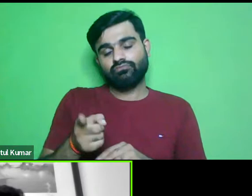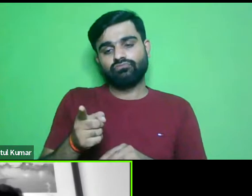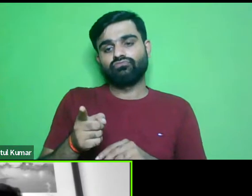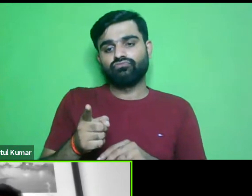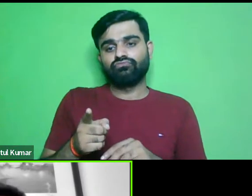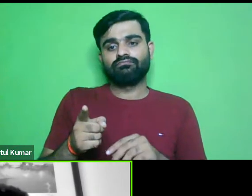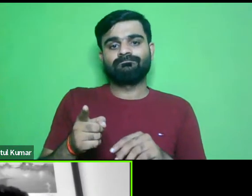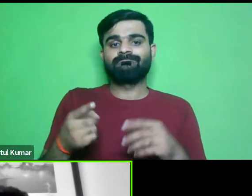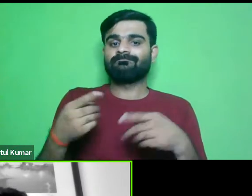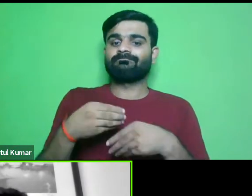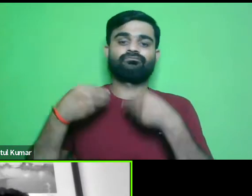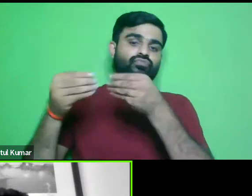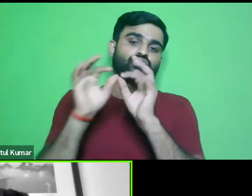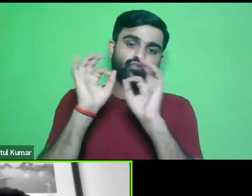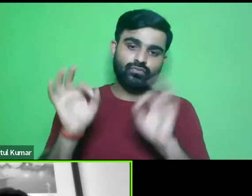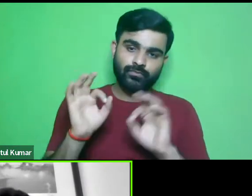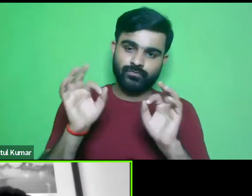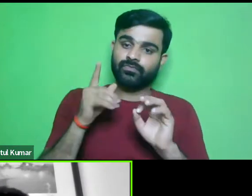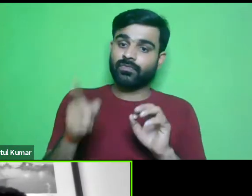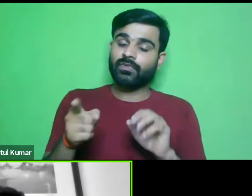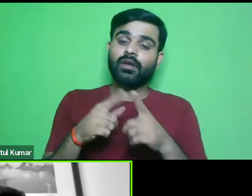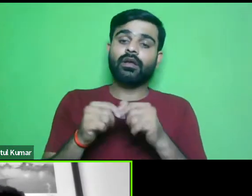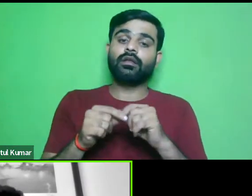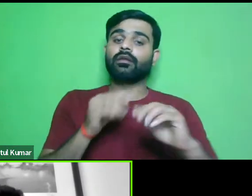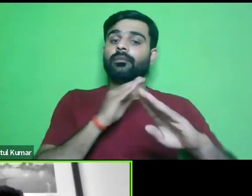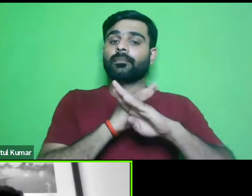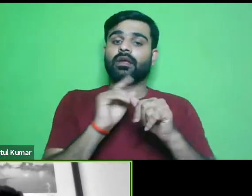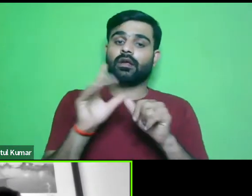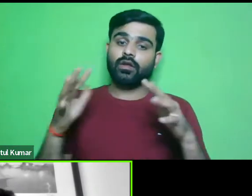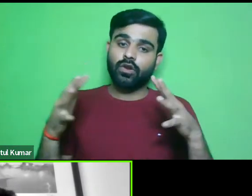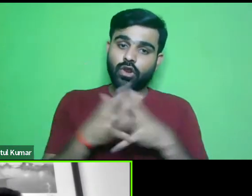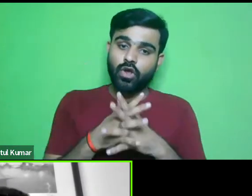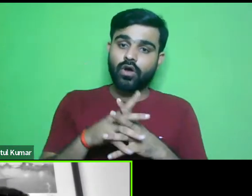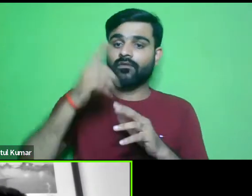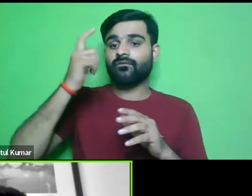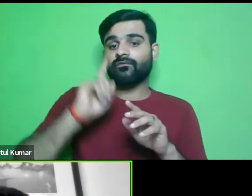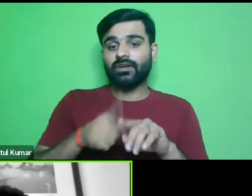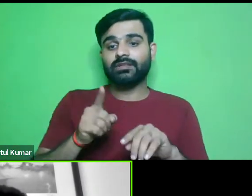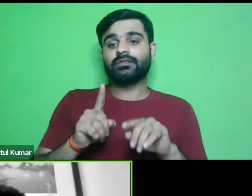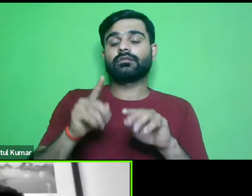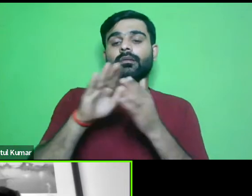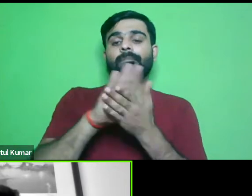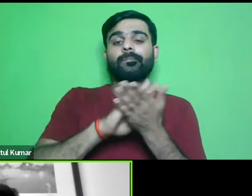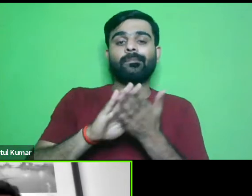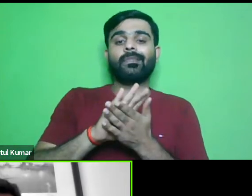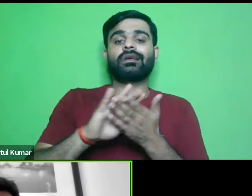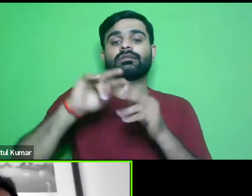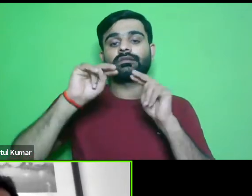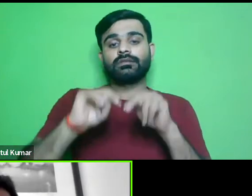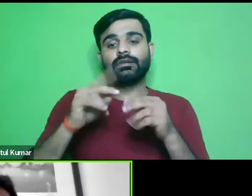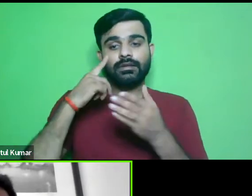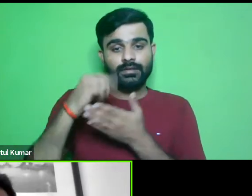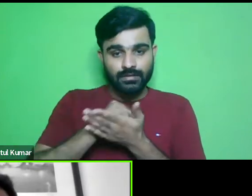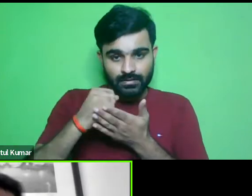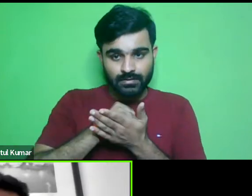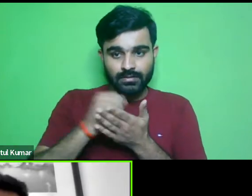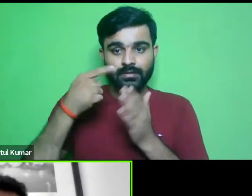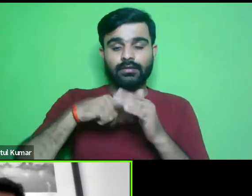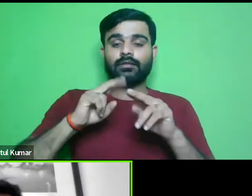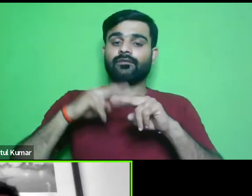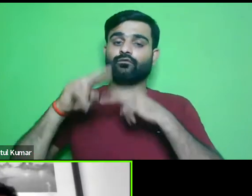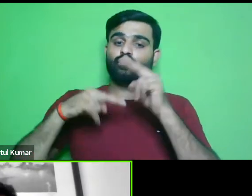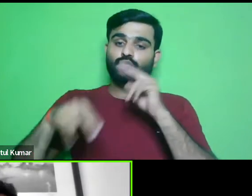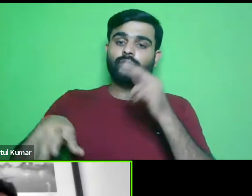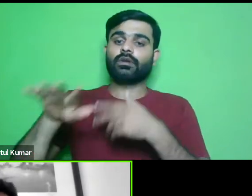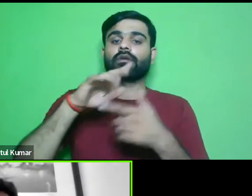question, not a given, then it's the data protection law that should exist first to make sure that there are certain baseline good practices in the industry and in